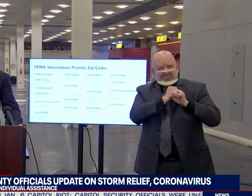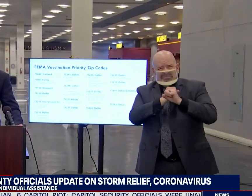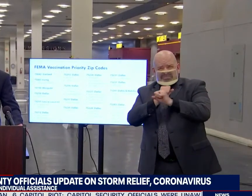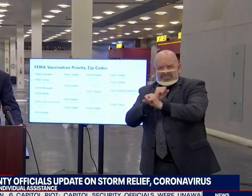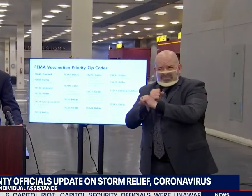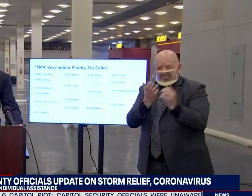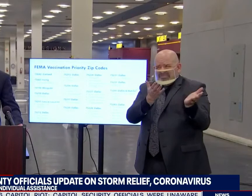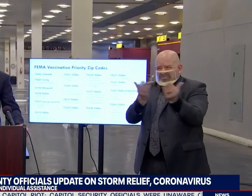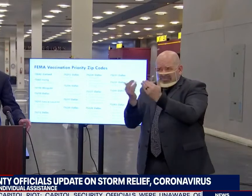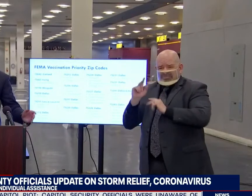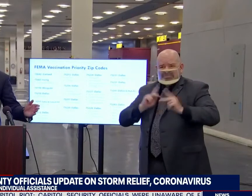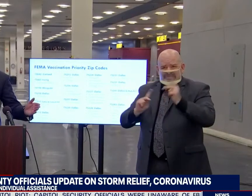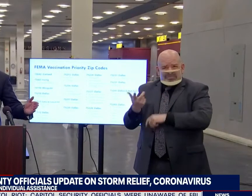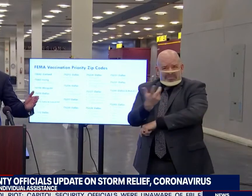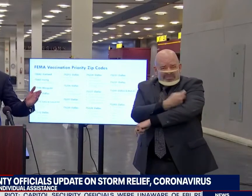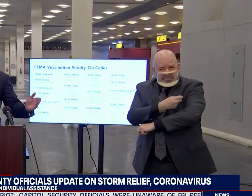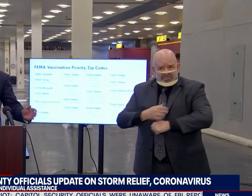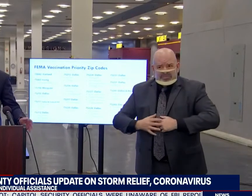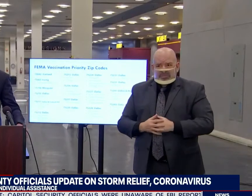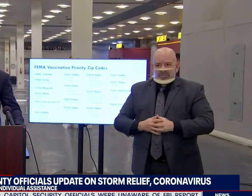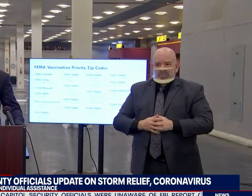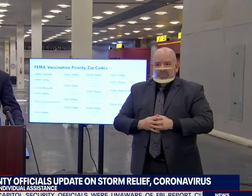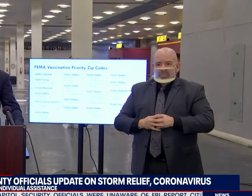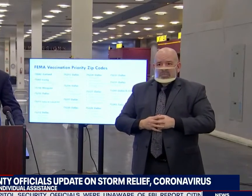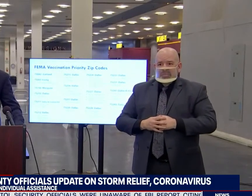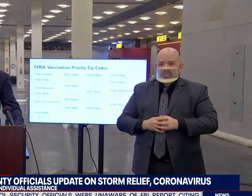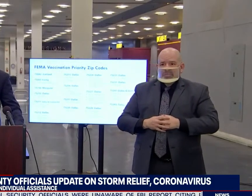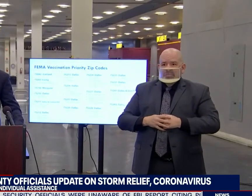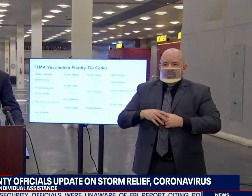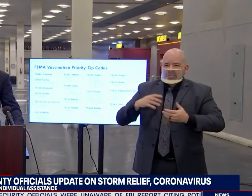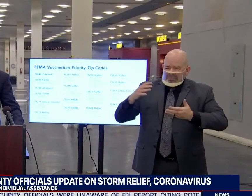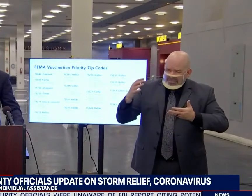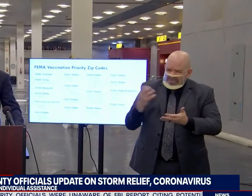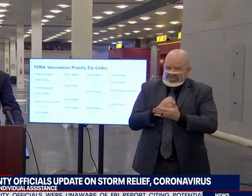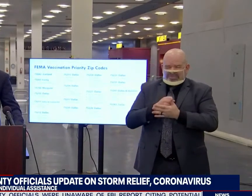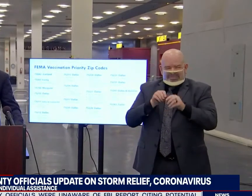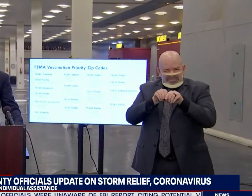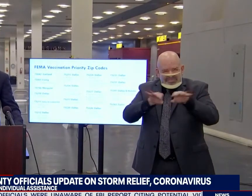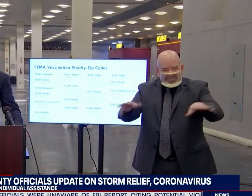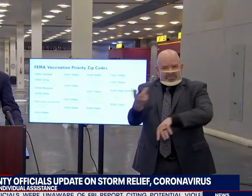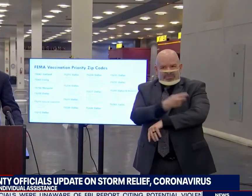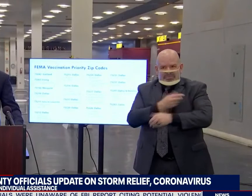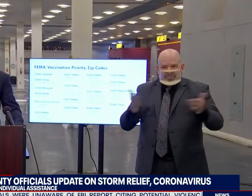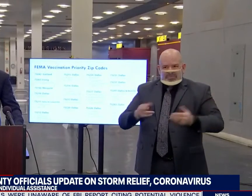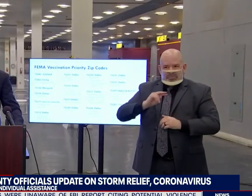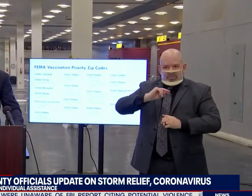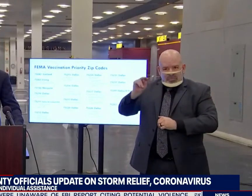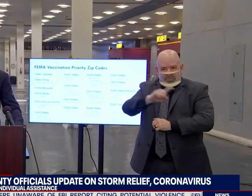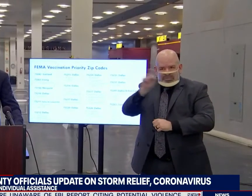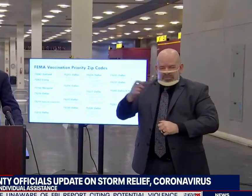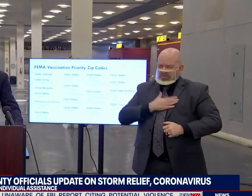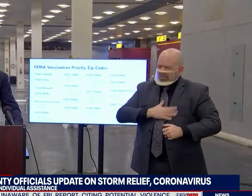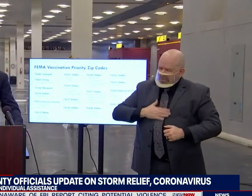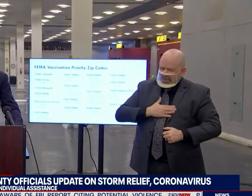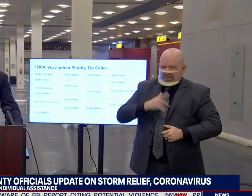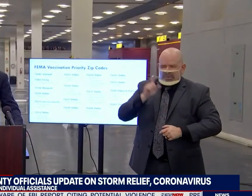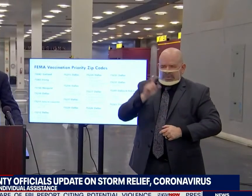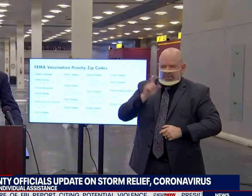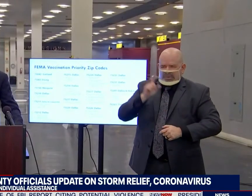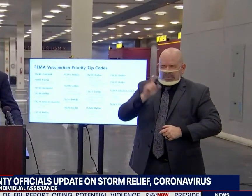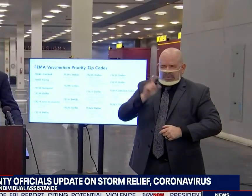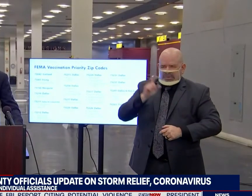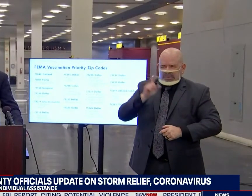Uh, but but that's a great opportunity for North Texas. we want to take advantage of it uh and fully you use use that federal aotment that they've sent